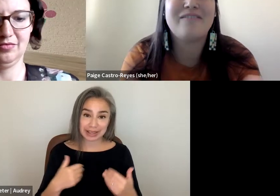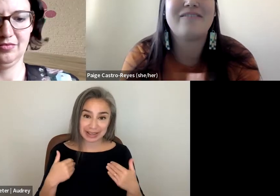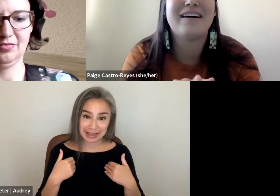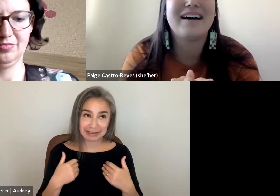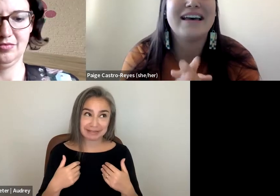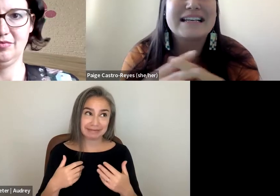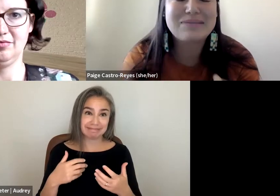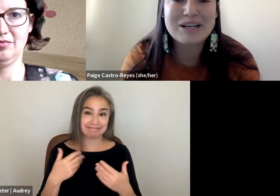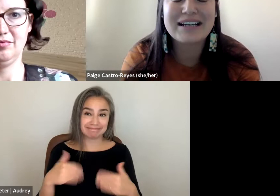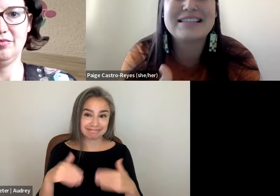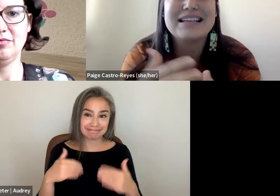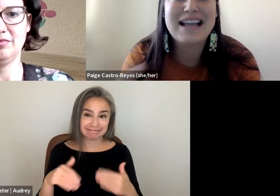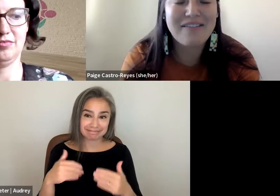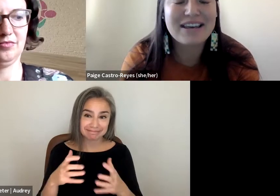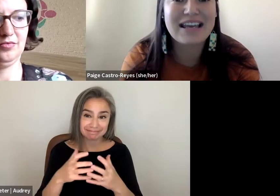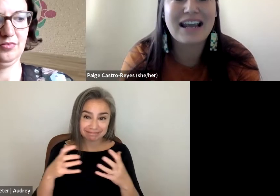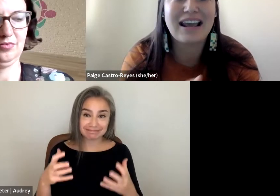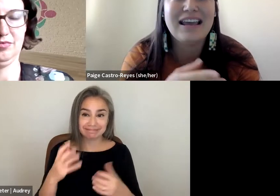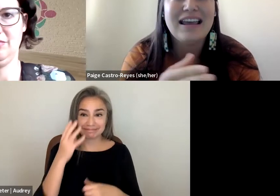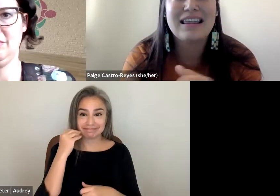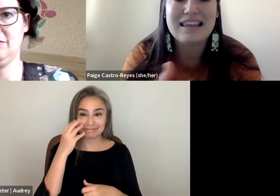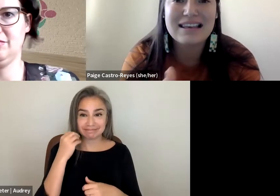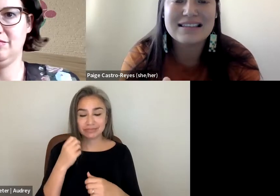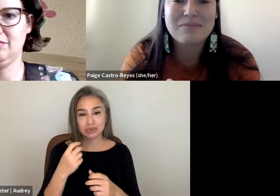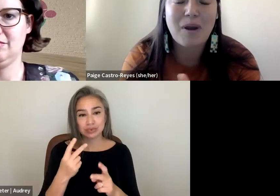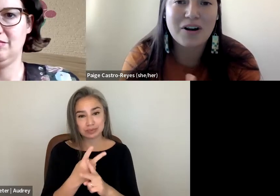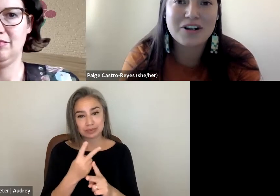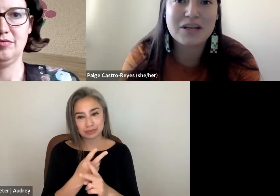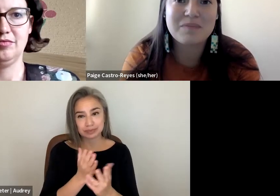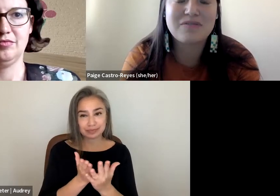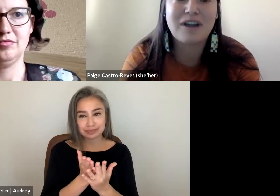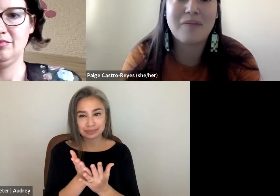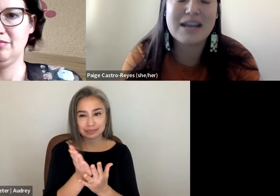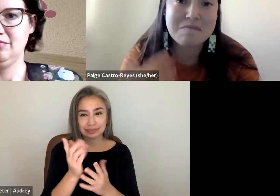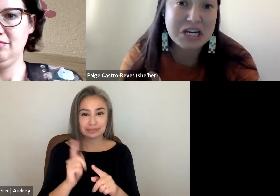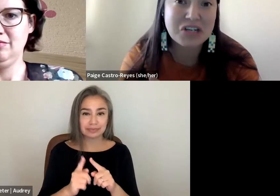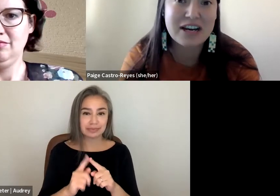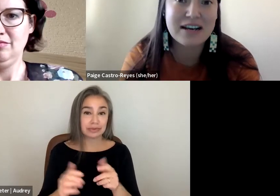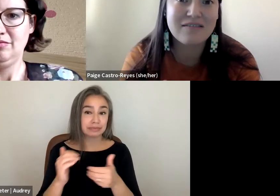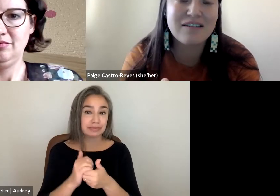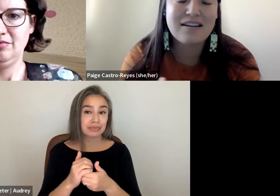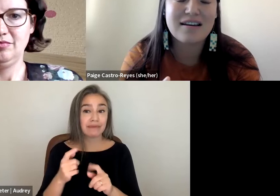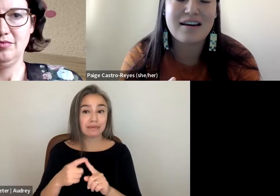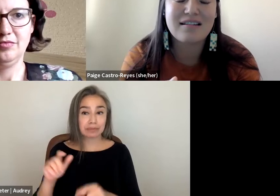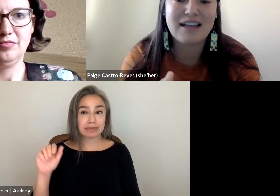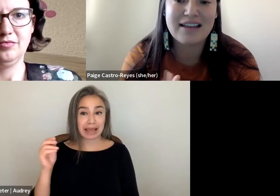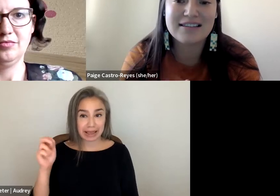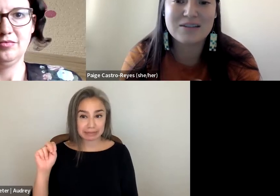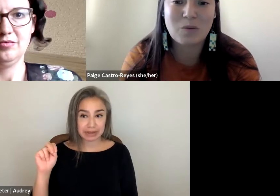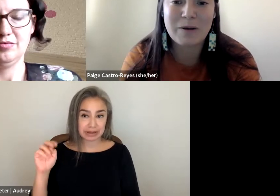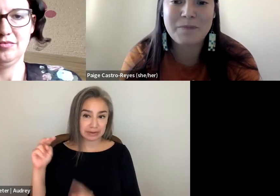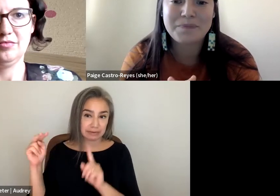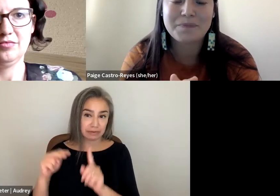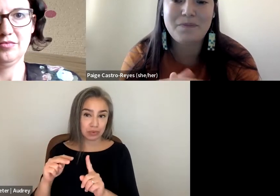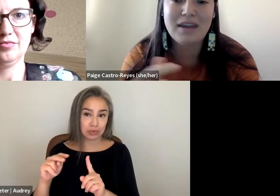wealth of experience in navigating these partnerships from an administrative lens